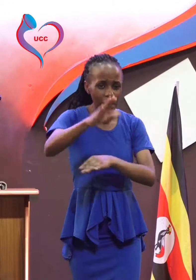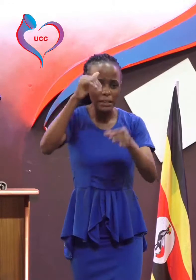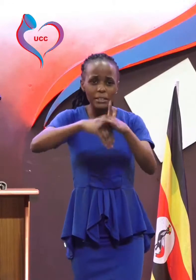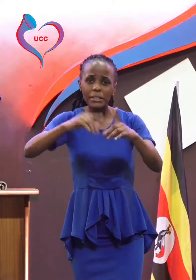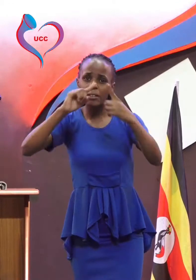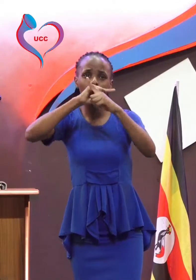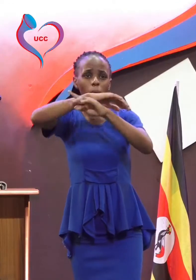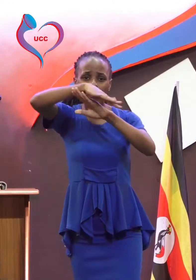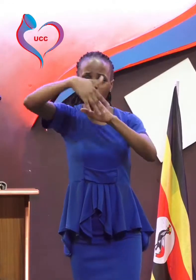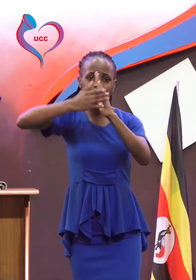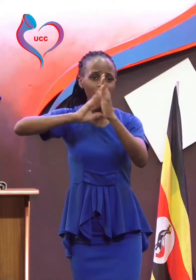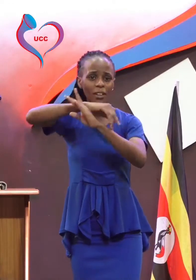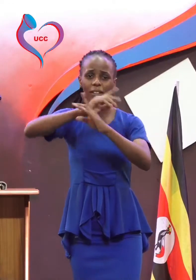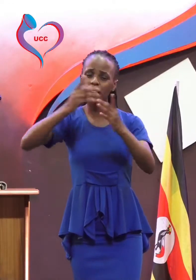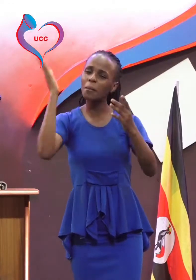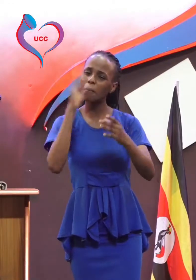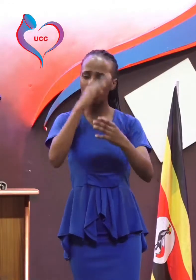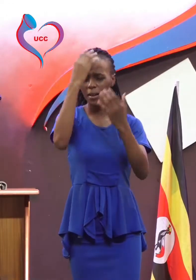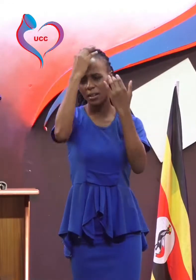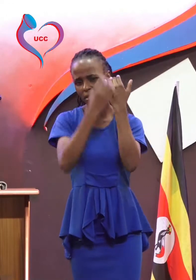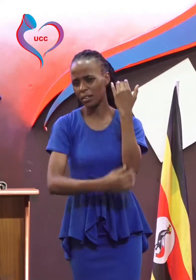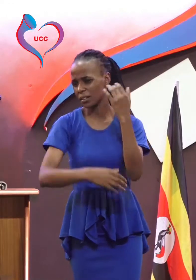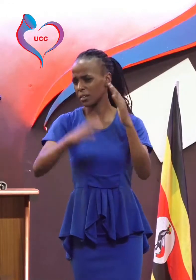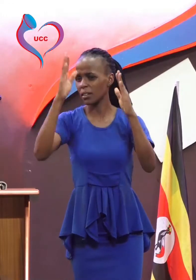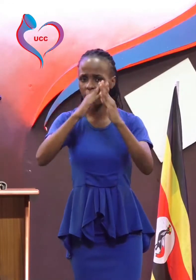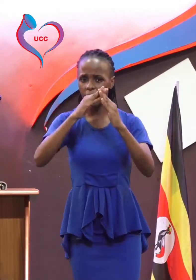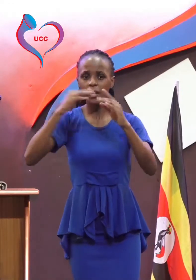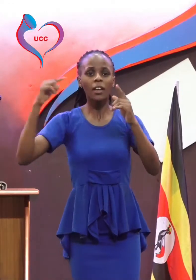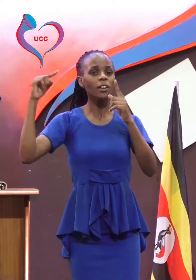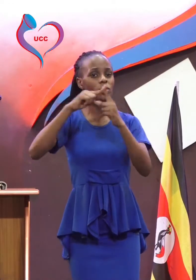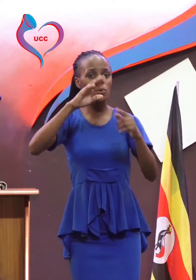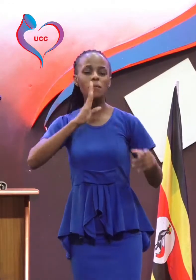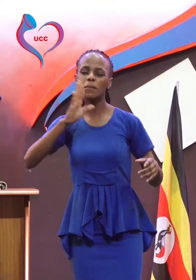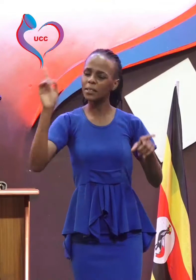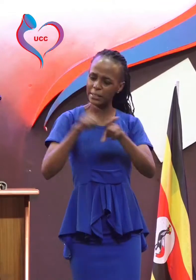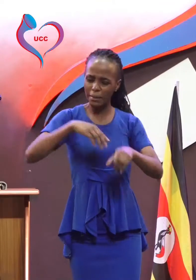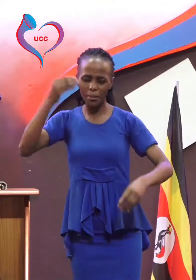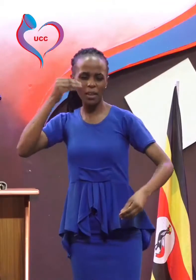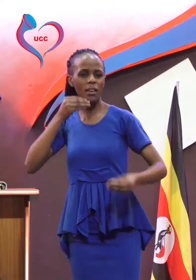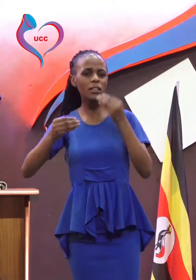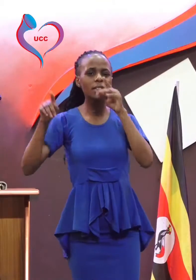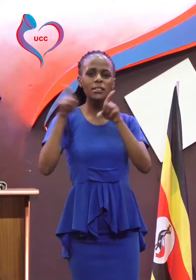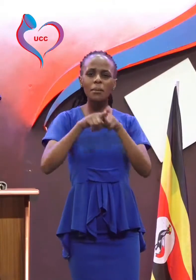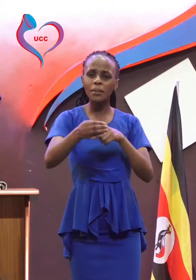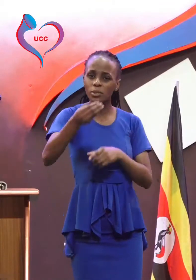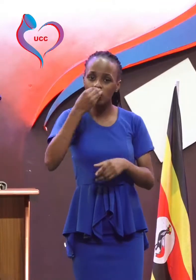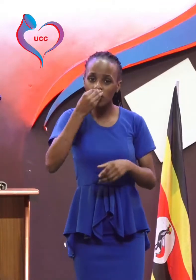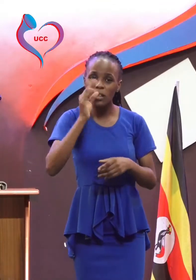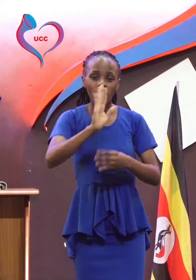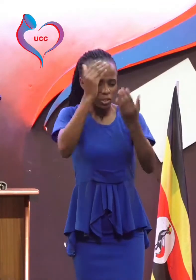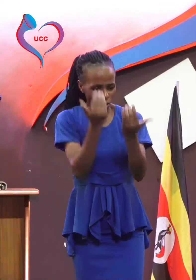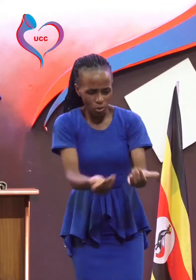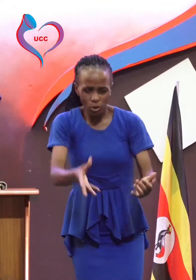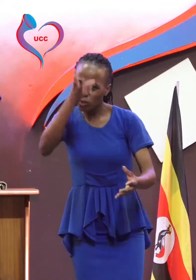your grandfather, parent died in a grass-husk house, for you to eat and feed the way you